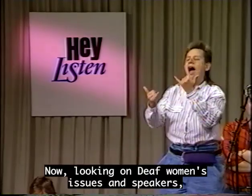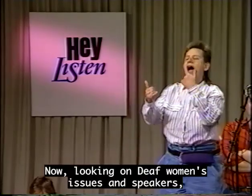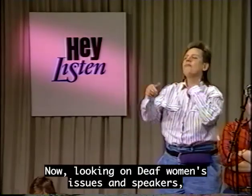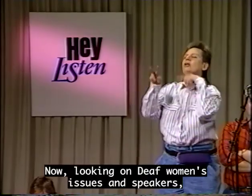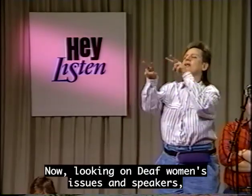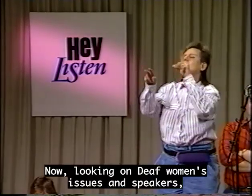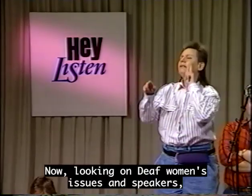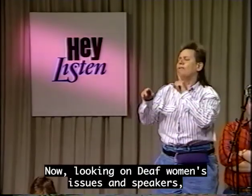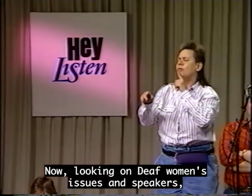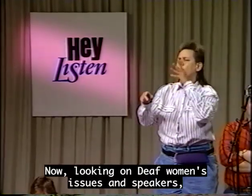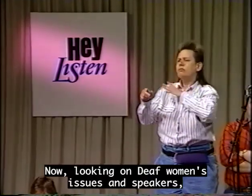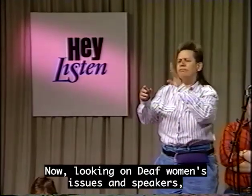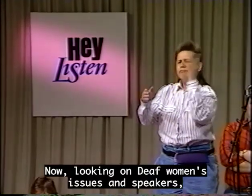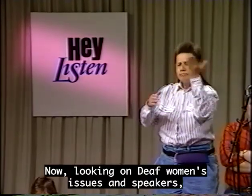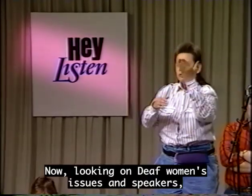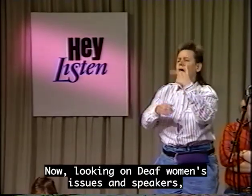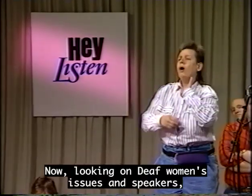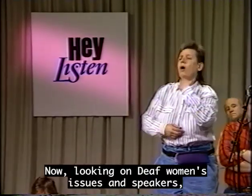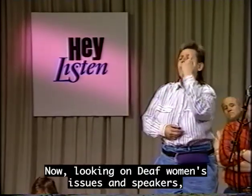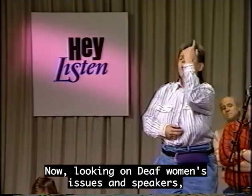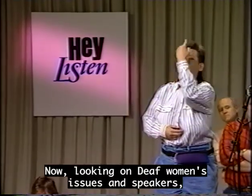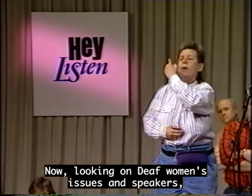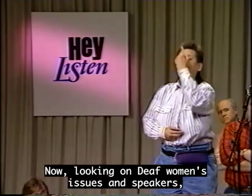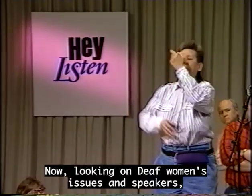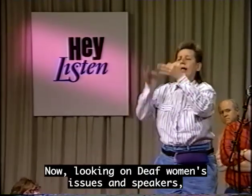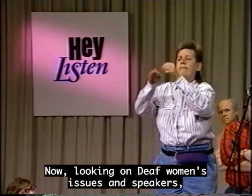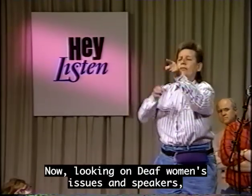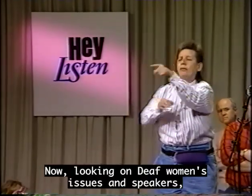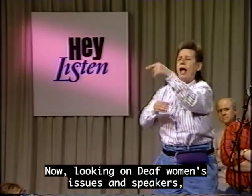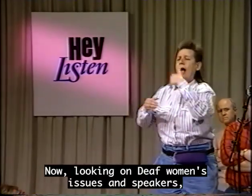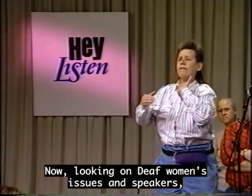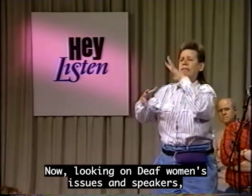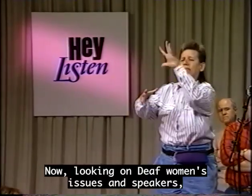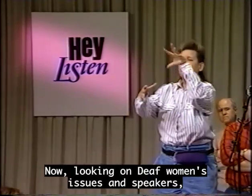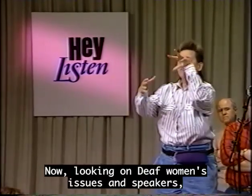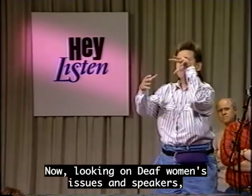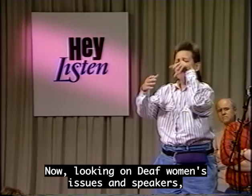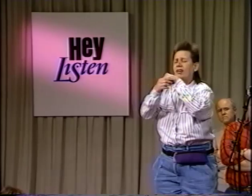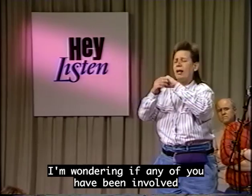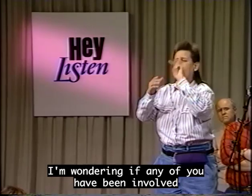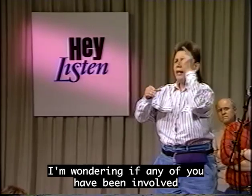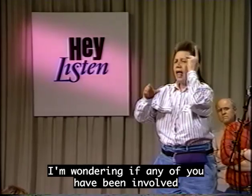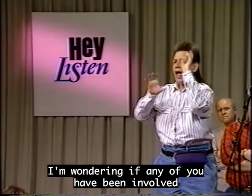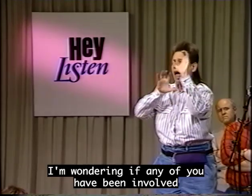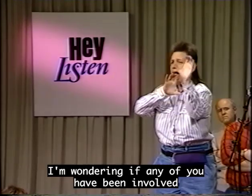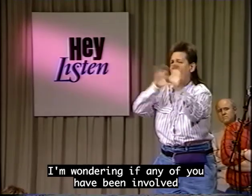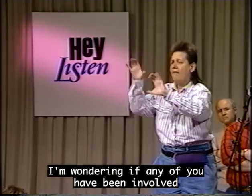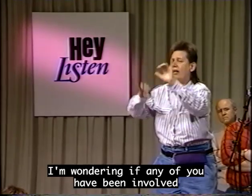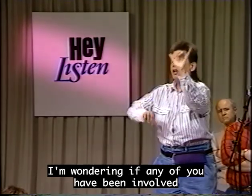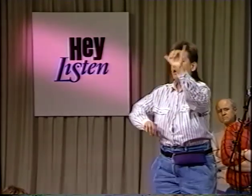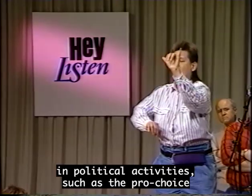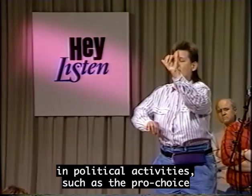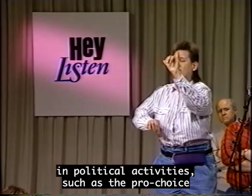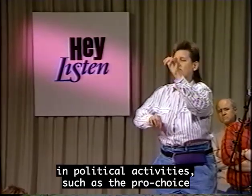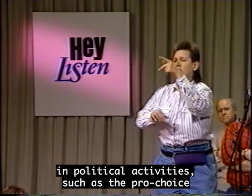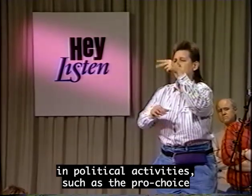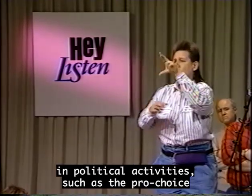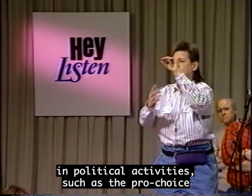Now, looking on deaf women's issues and speakers, I'm wondering if any of you have been involved in political activities such